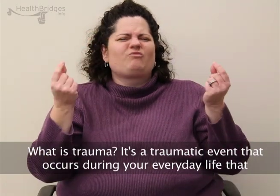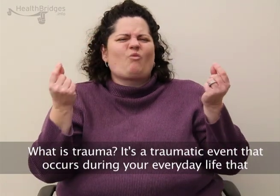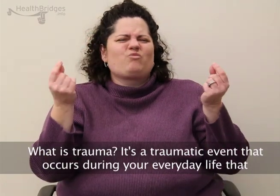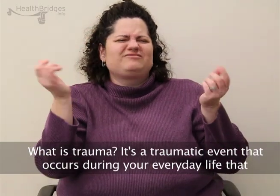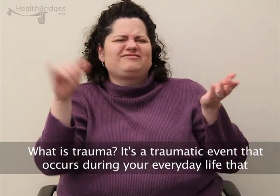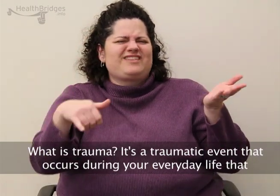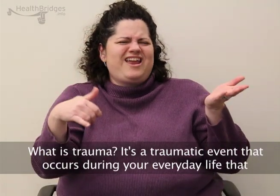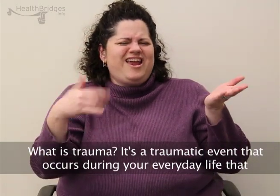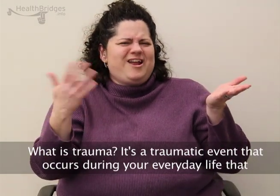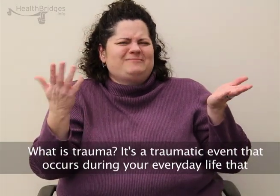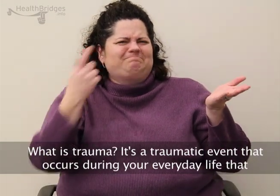What is trauma?